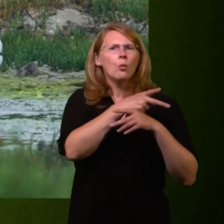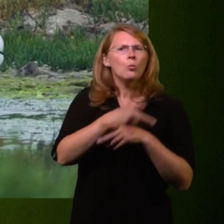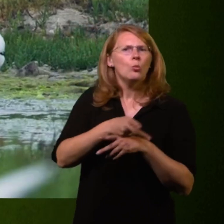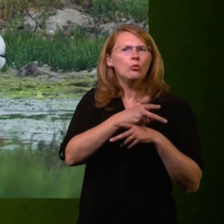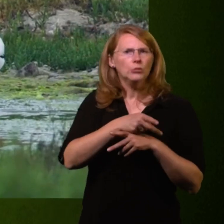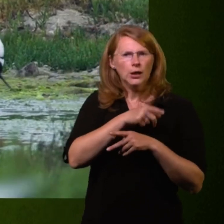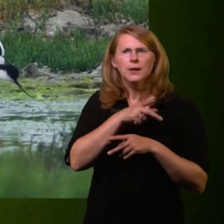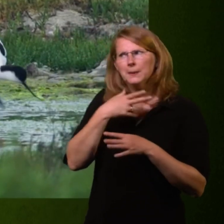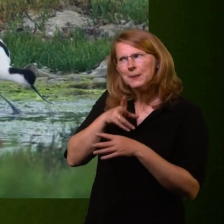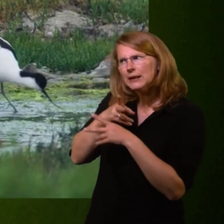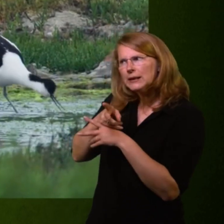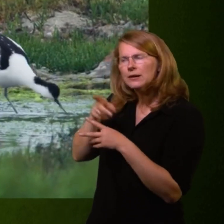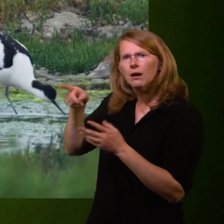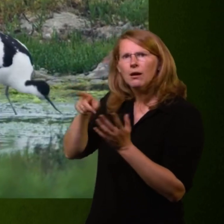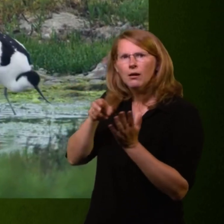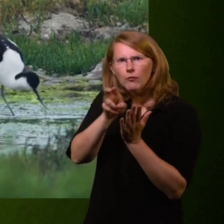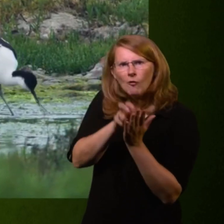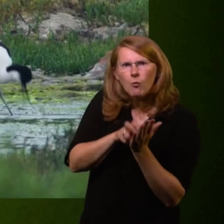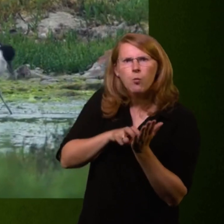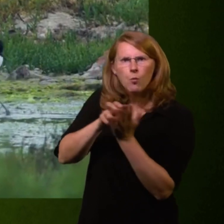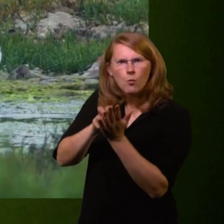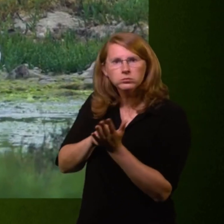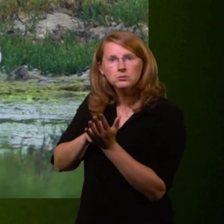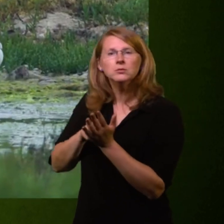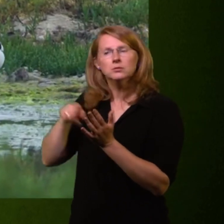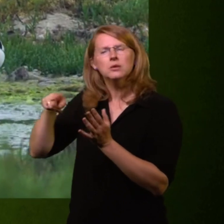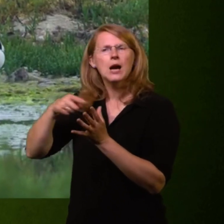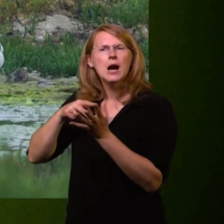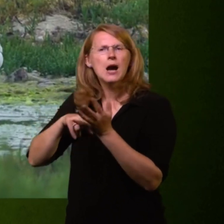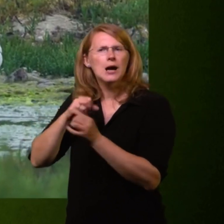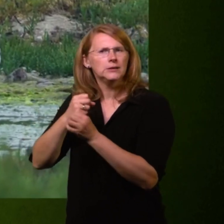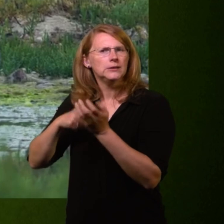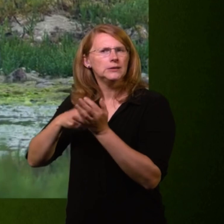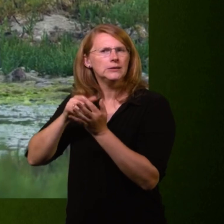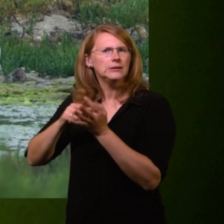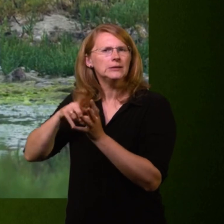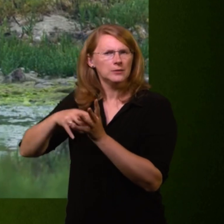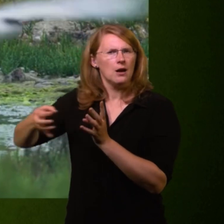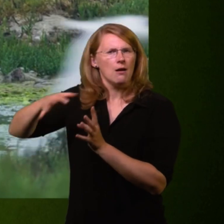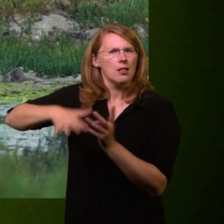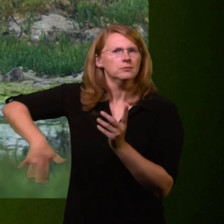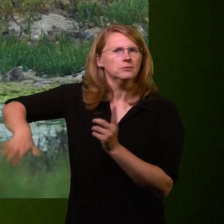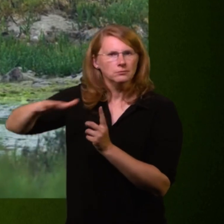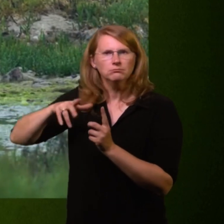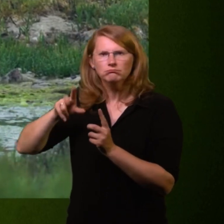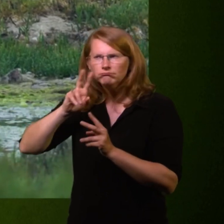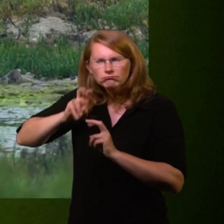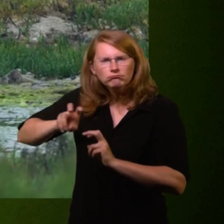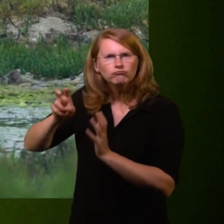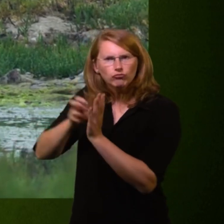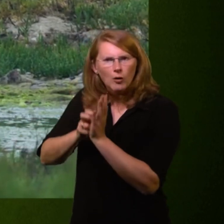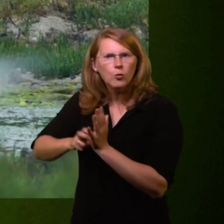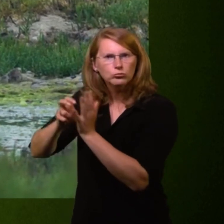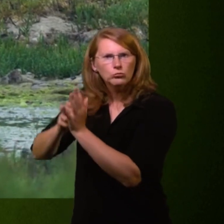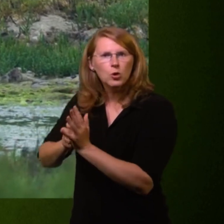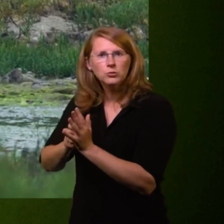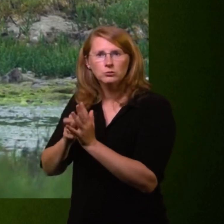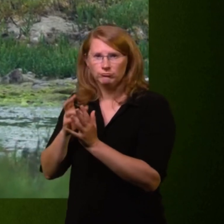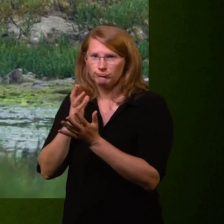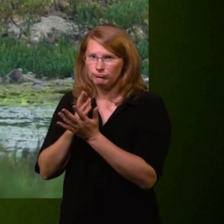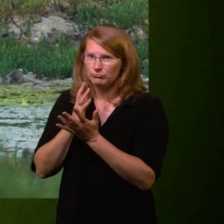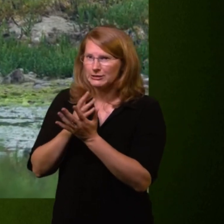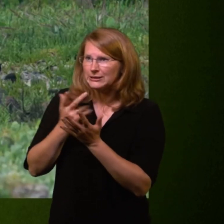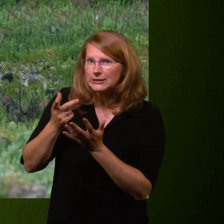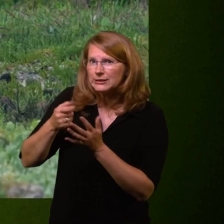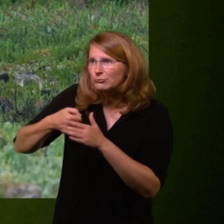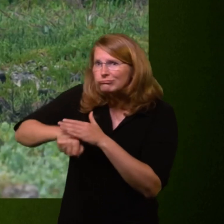records, the birds of Anglesey, and they have not found a single record of avocets breeding on Anglesey. So this is a